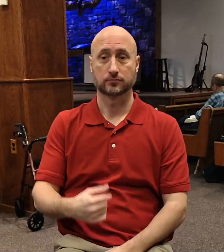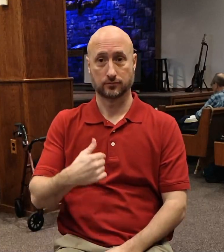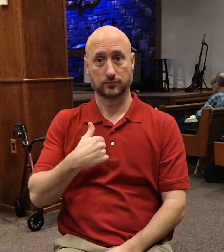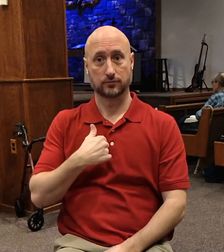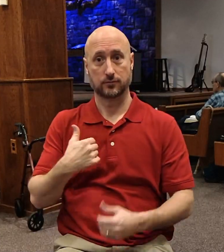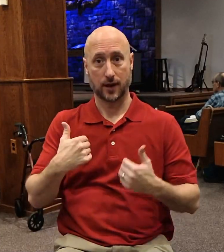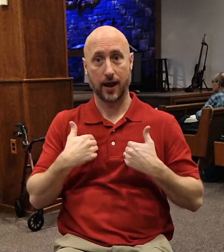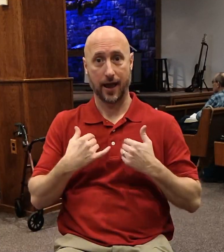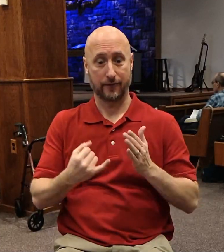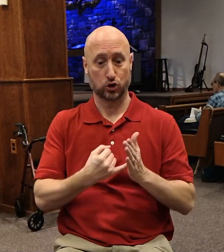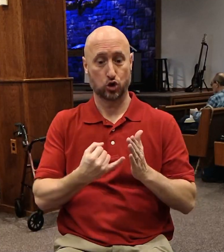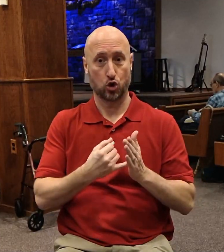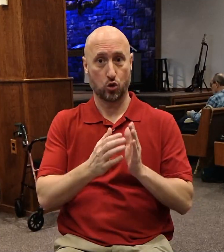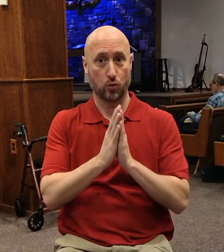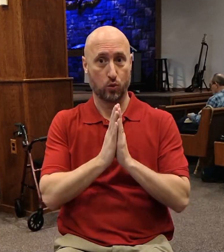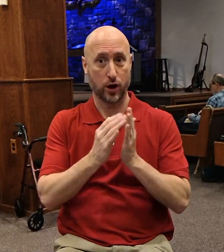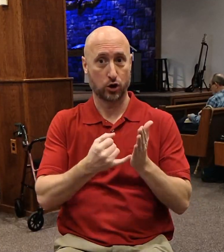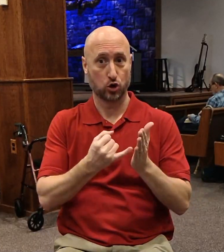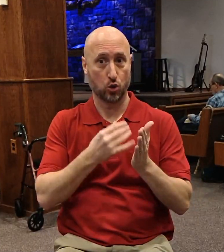seven or eight people